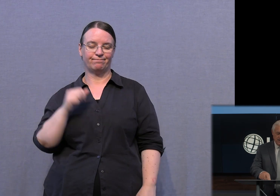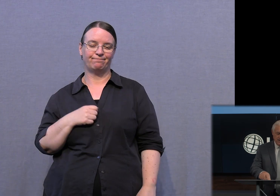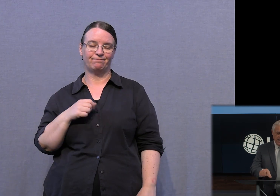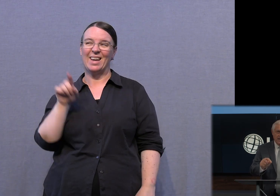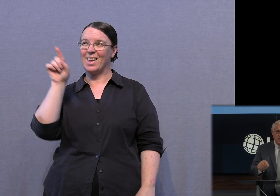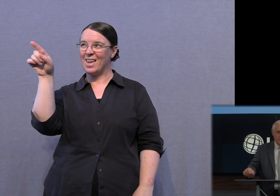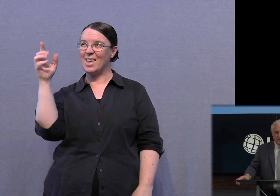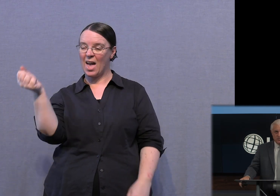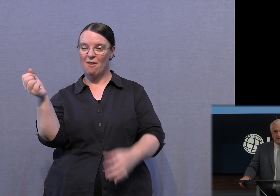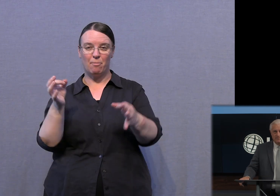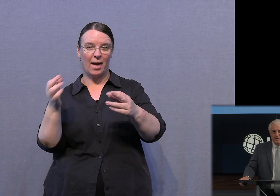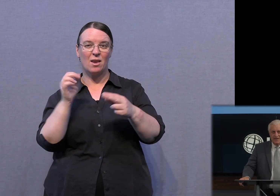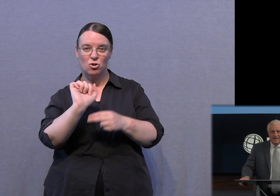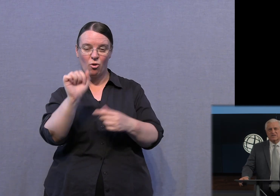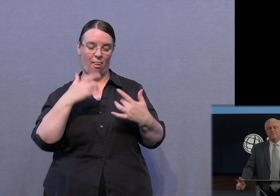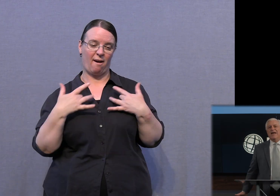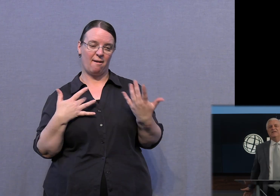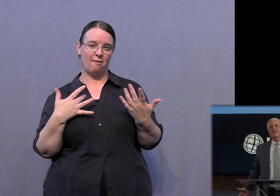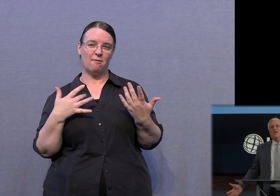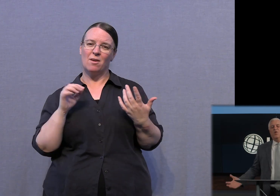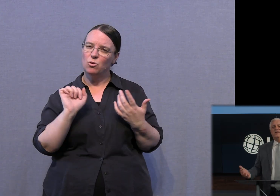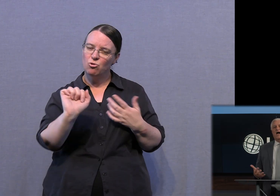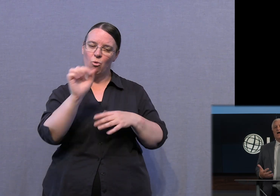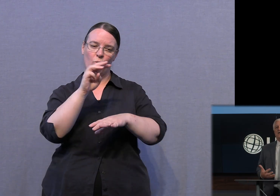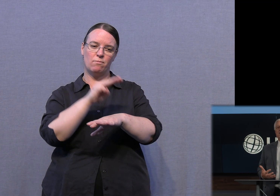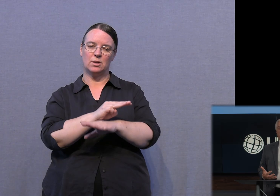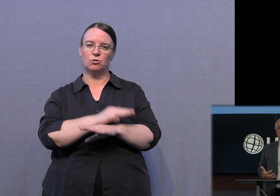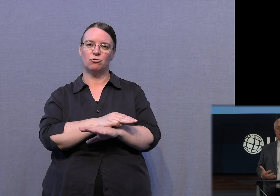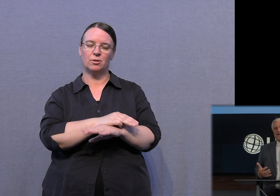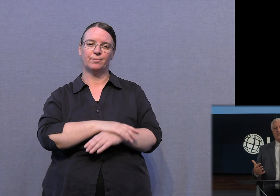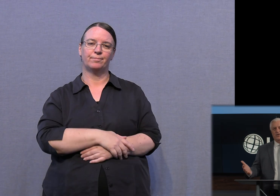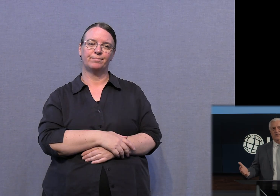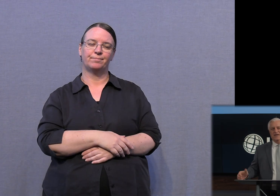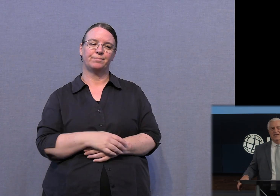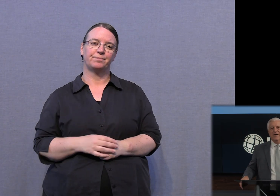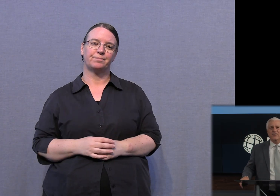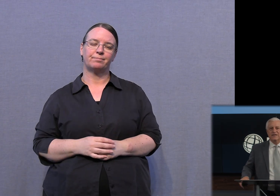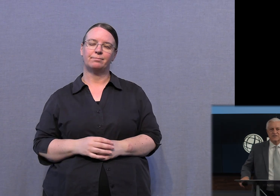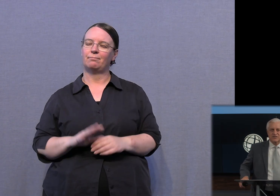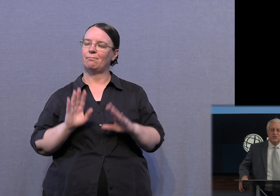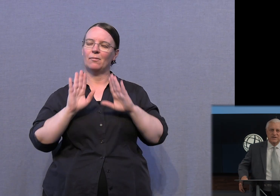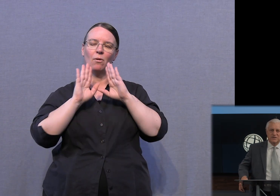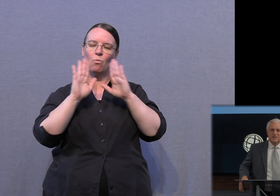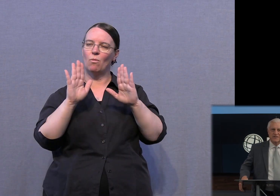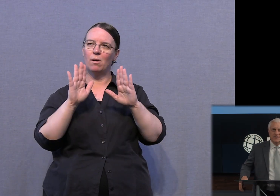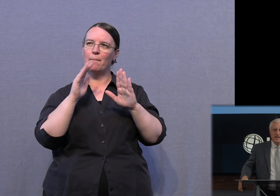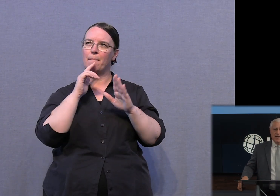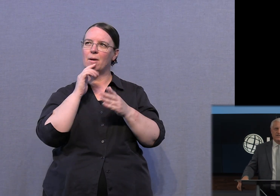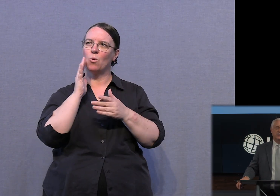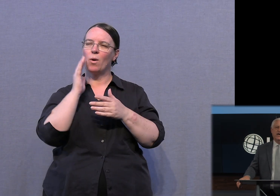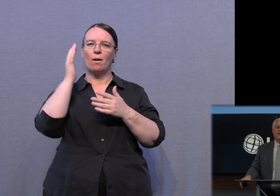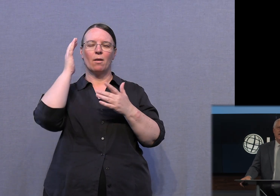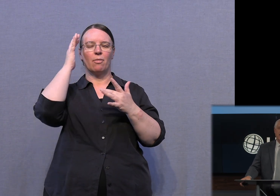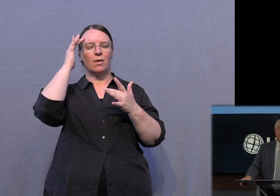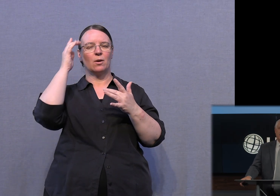life and your ministry. It's amazing what God can do in every situation. I'd